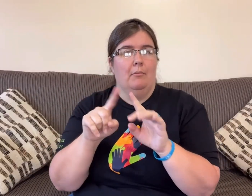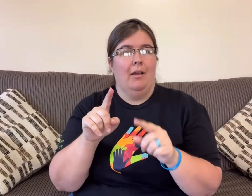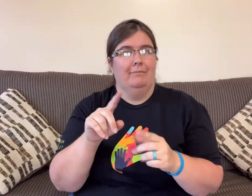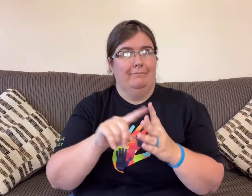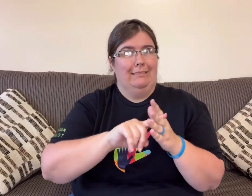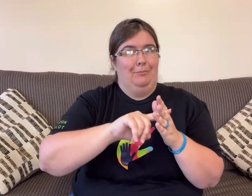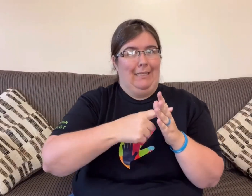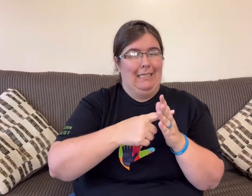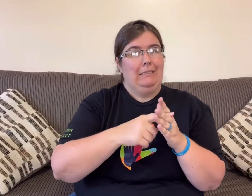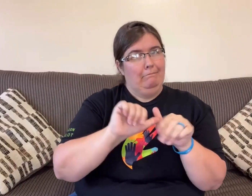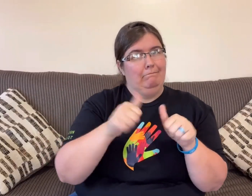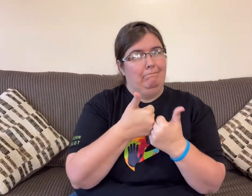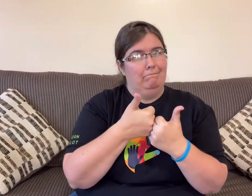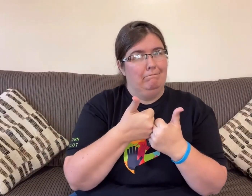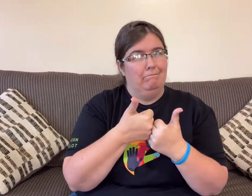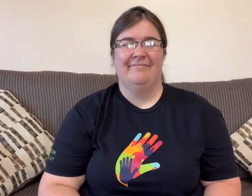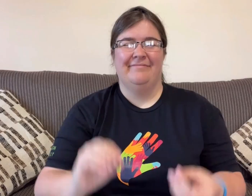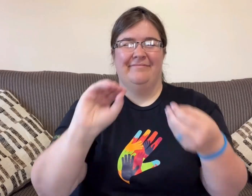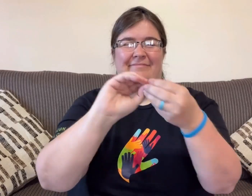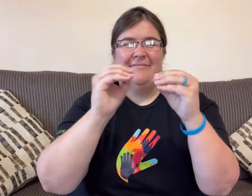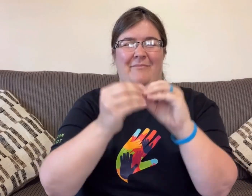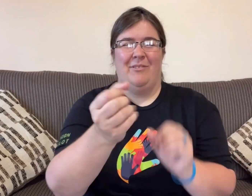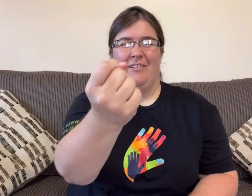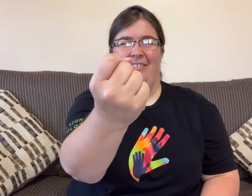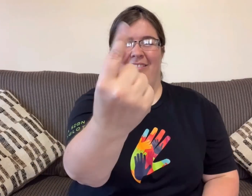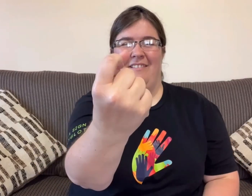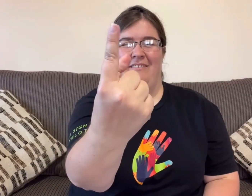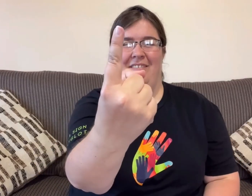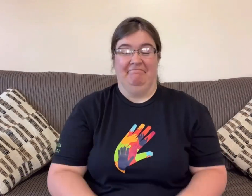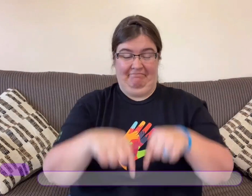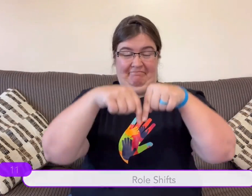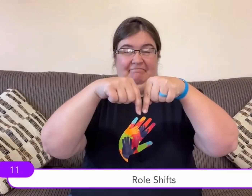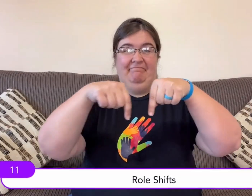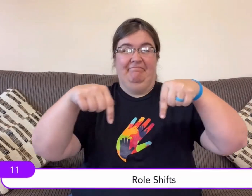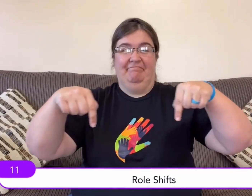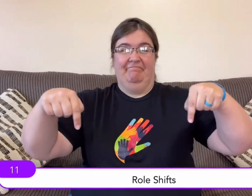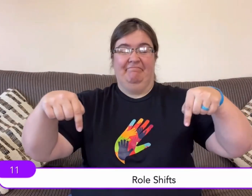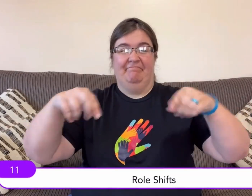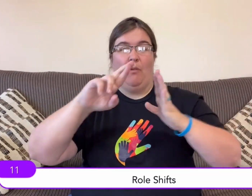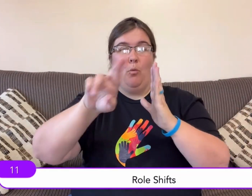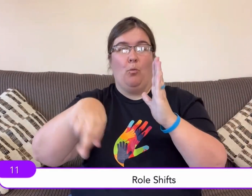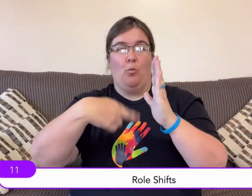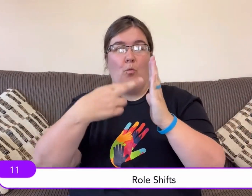challenging start. Number 11, role shifts.